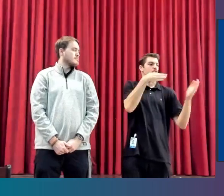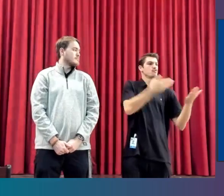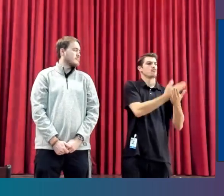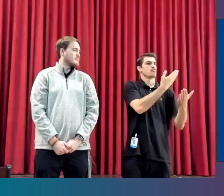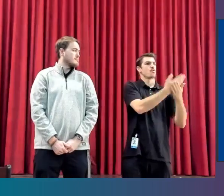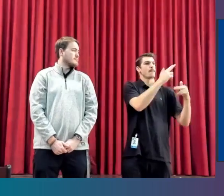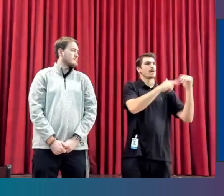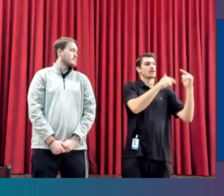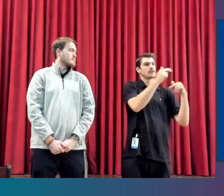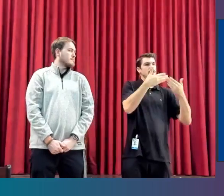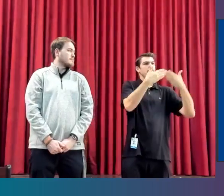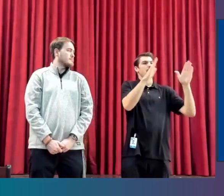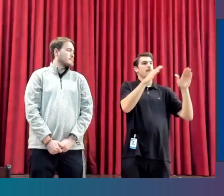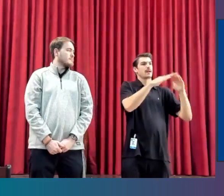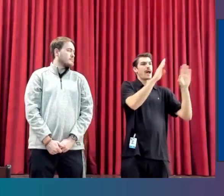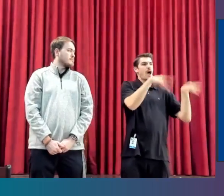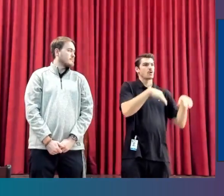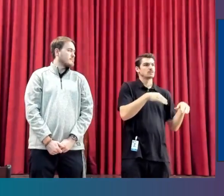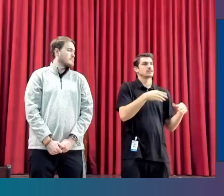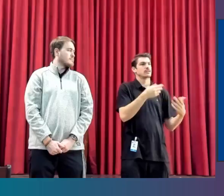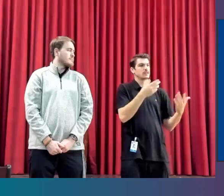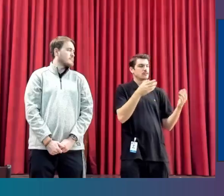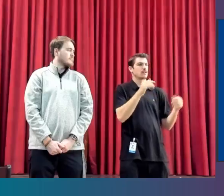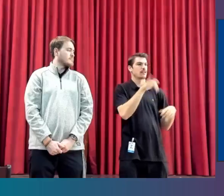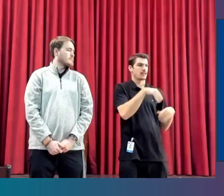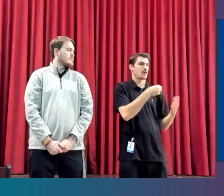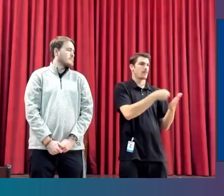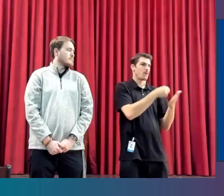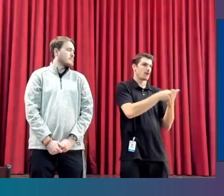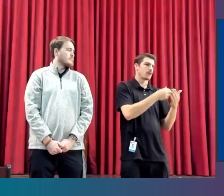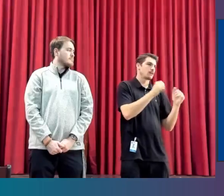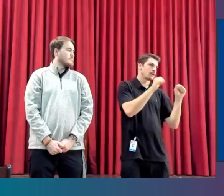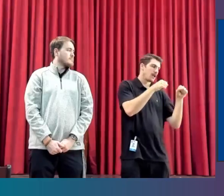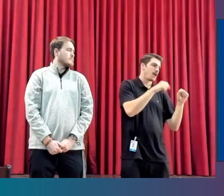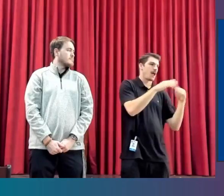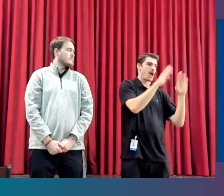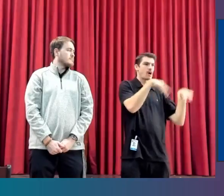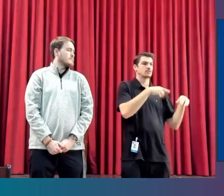for public housing, a lot of the affordable housing programs, right?